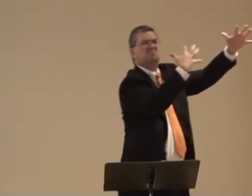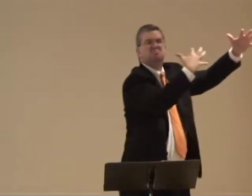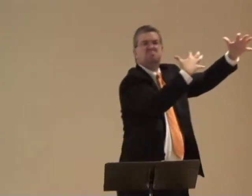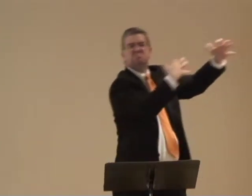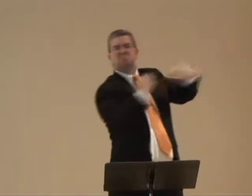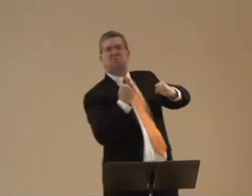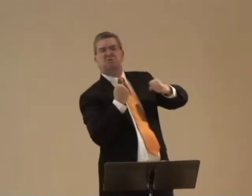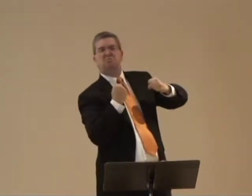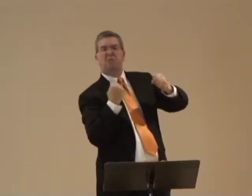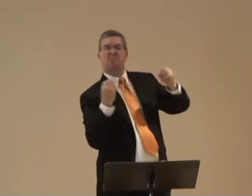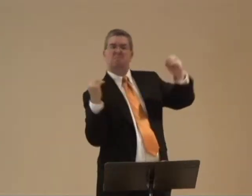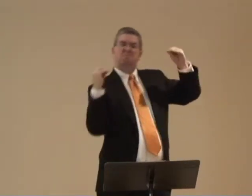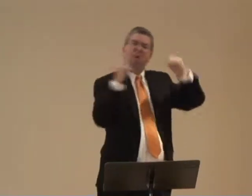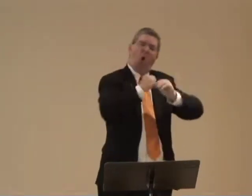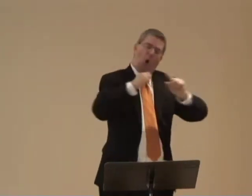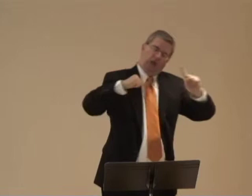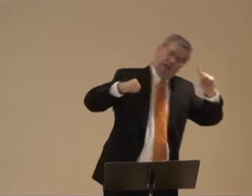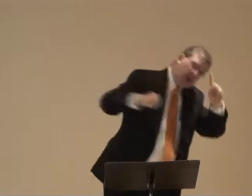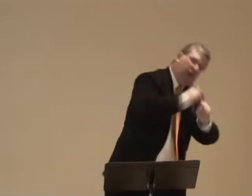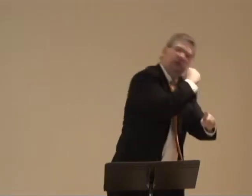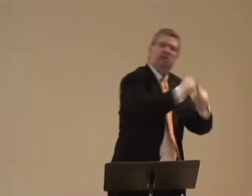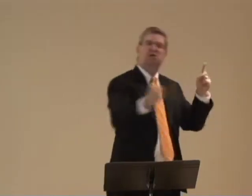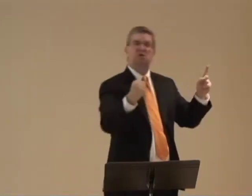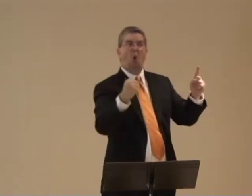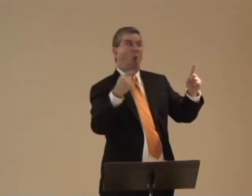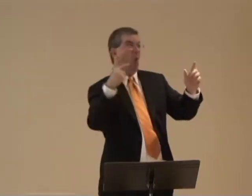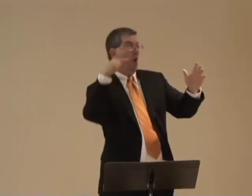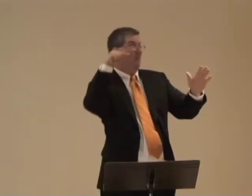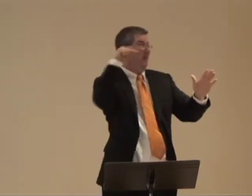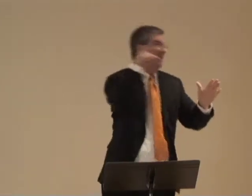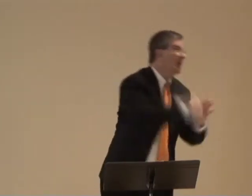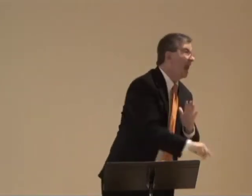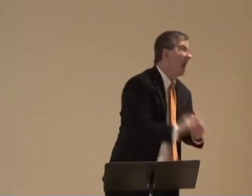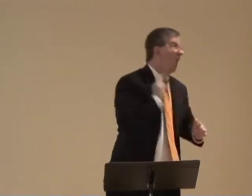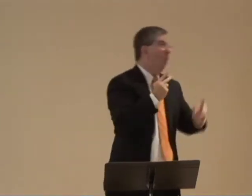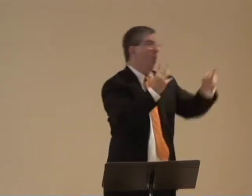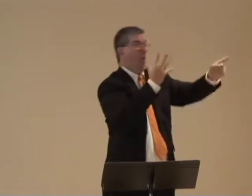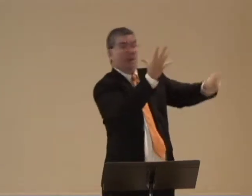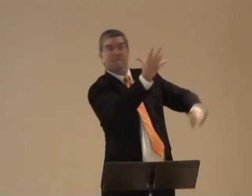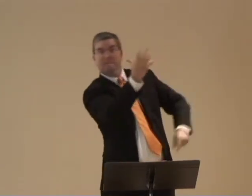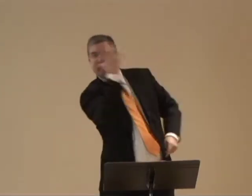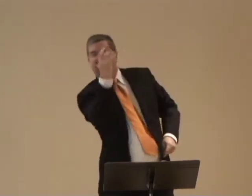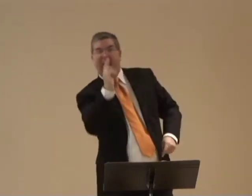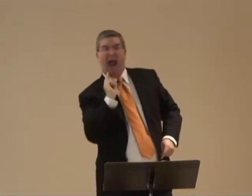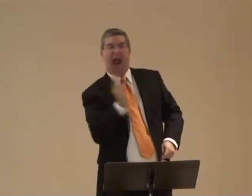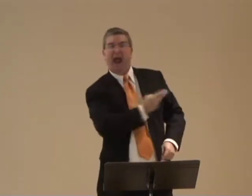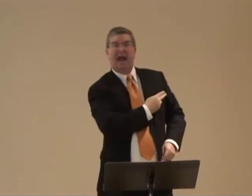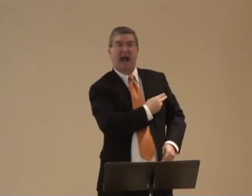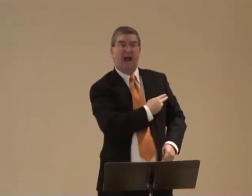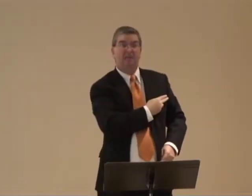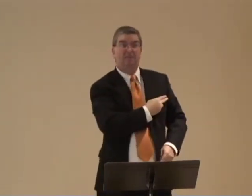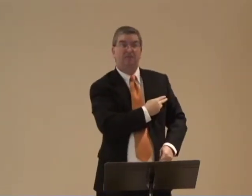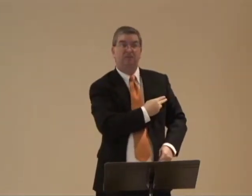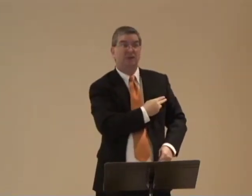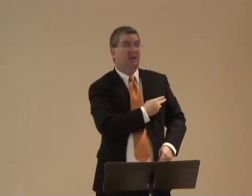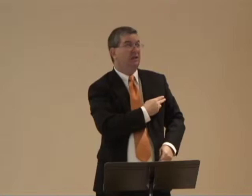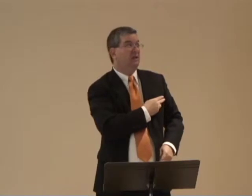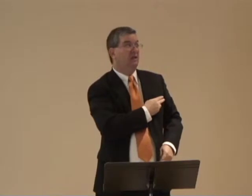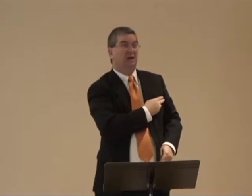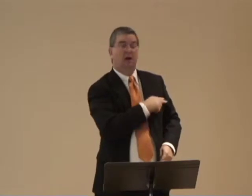large group, they thought, oh, the Egyptians are just going to abuse us more and kill us. They're so angry